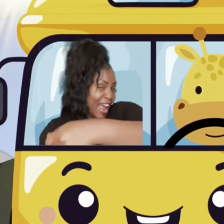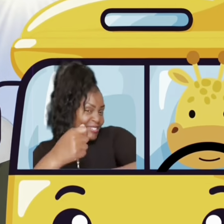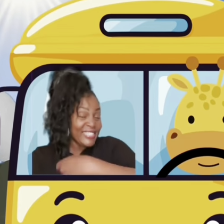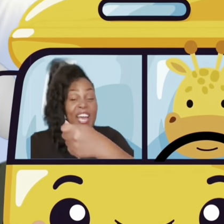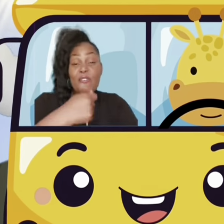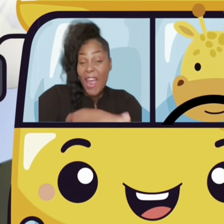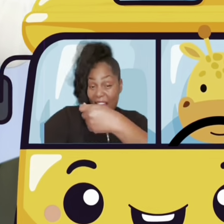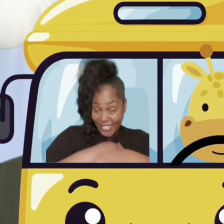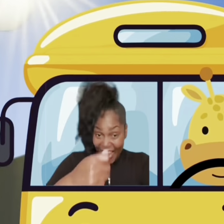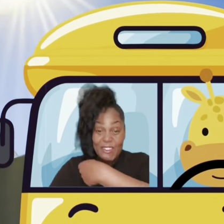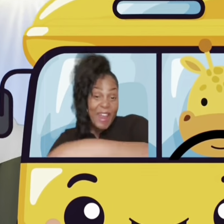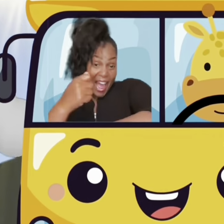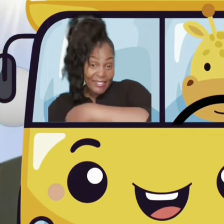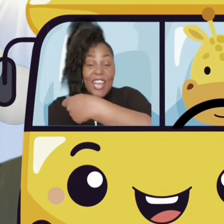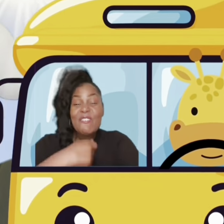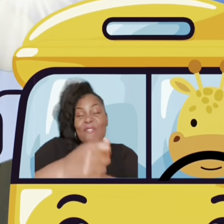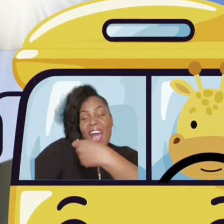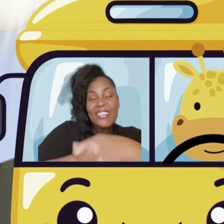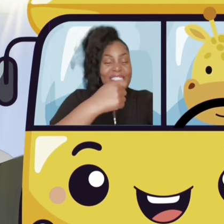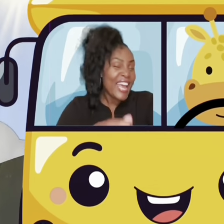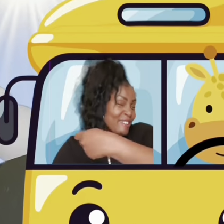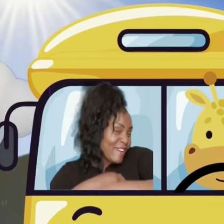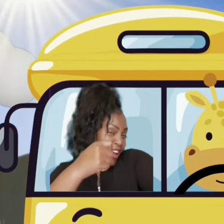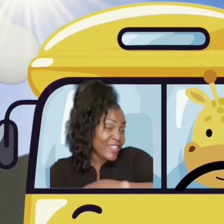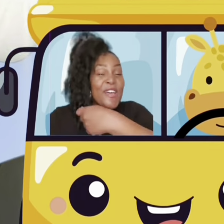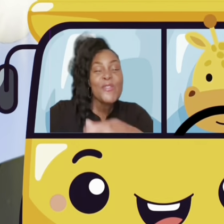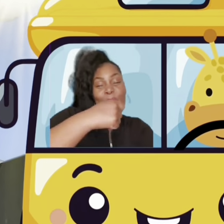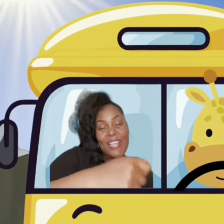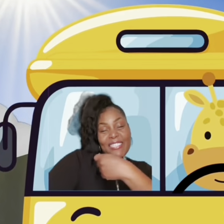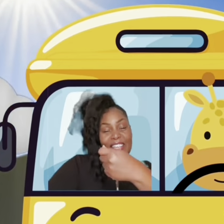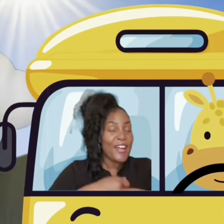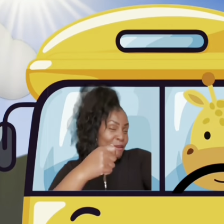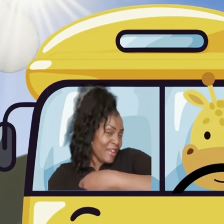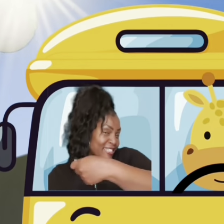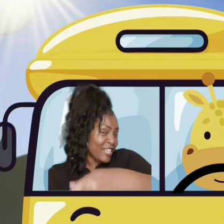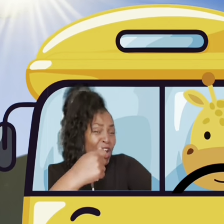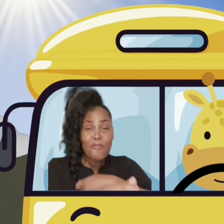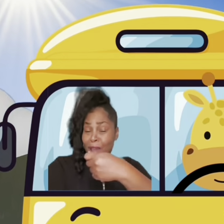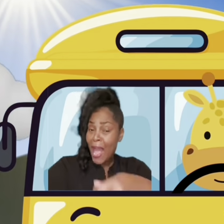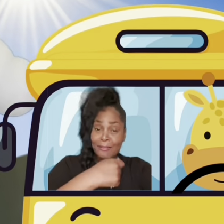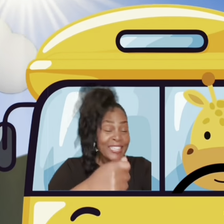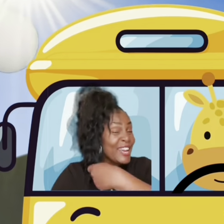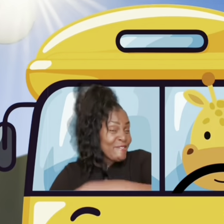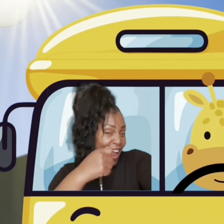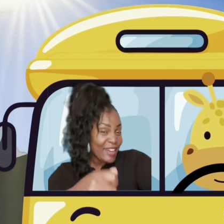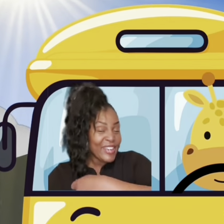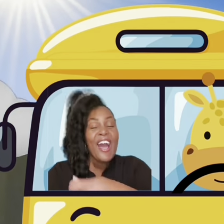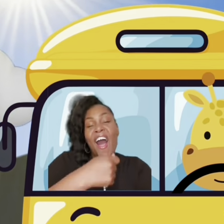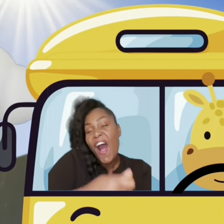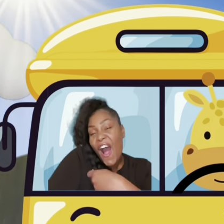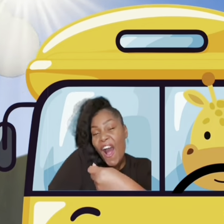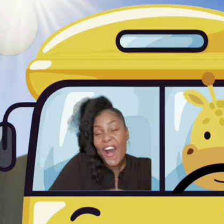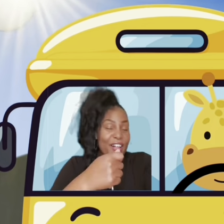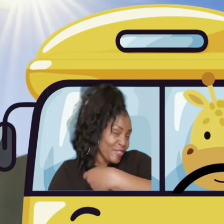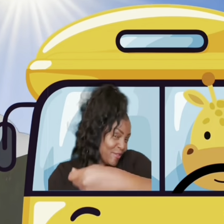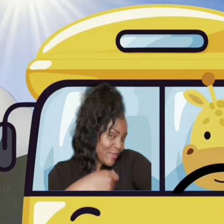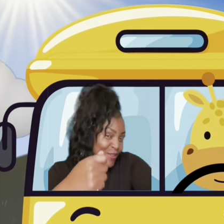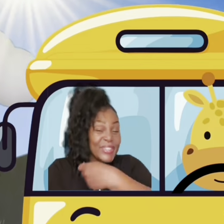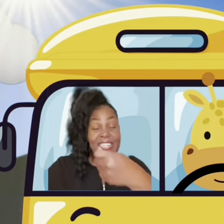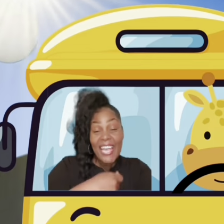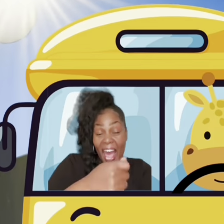and round, round and round, round and round. The wheels on the bus go round and round